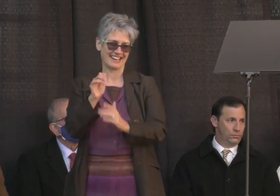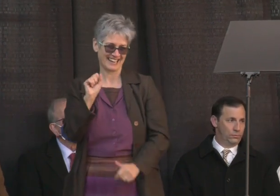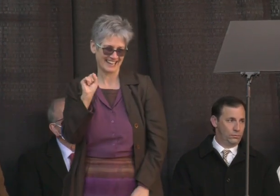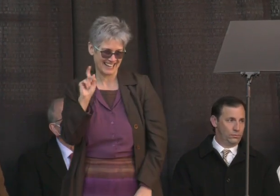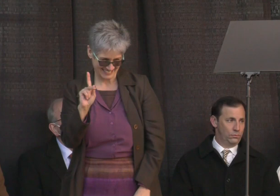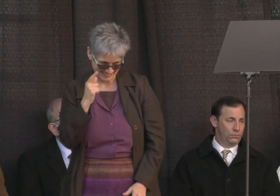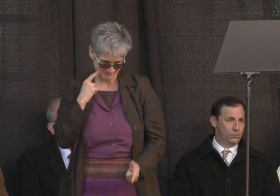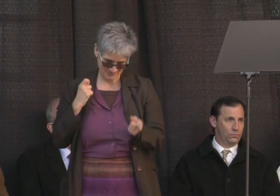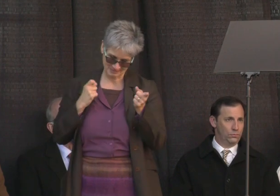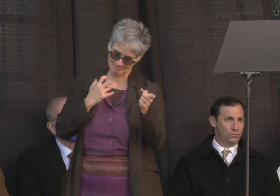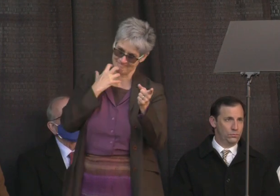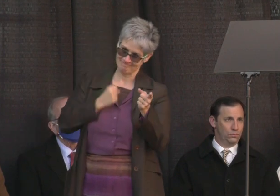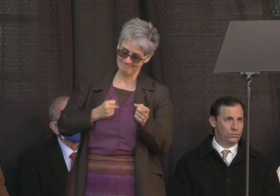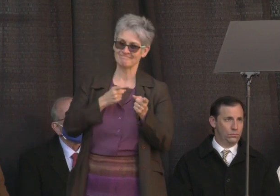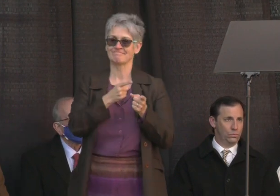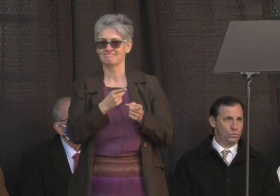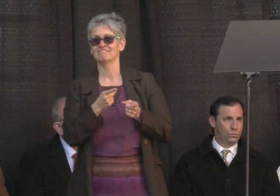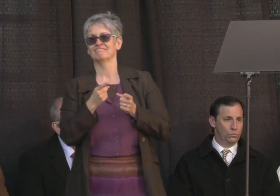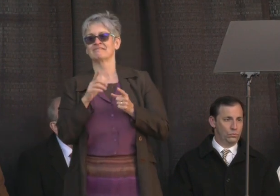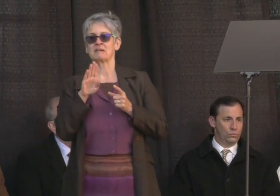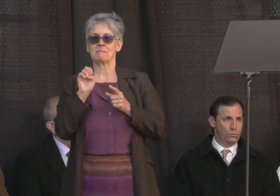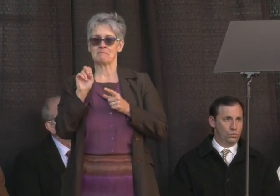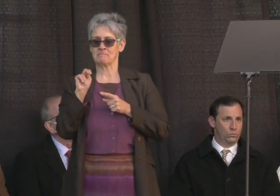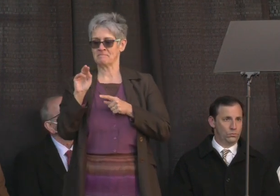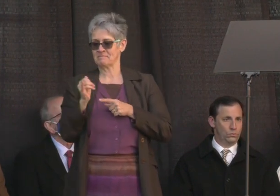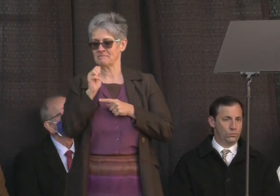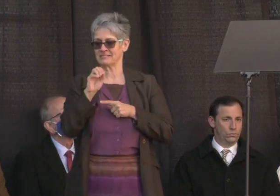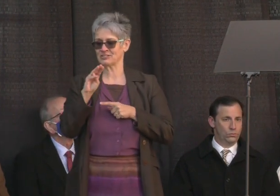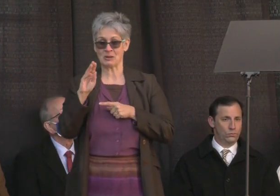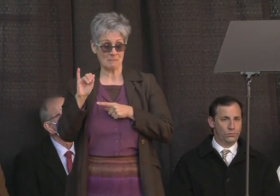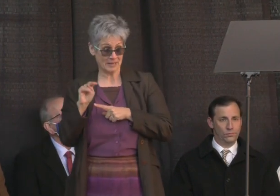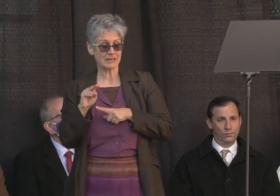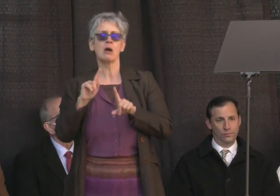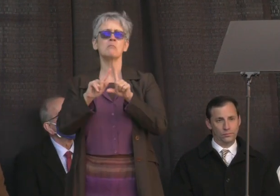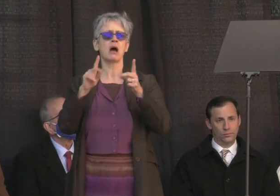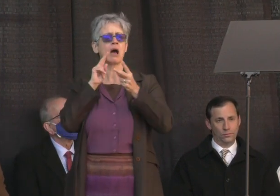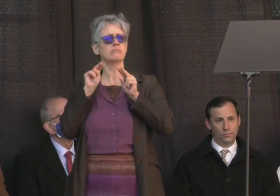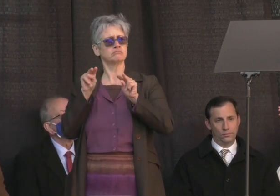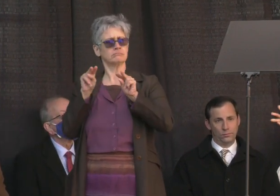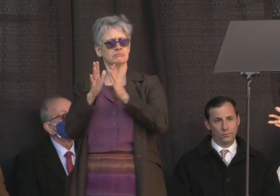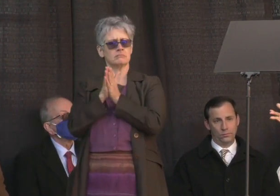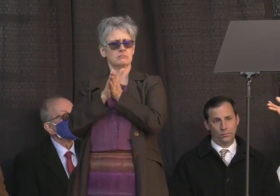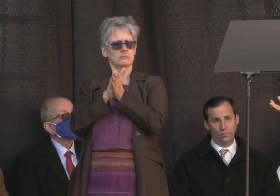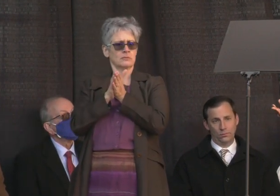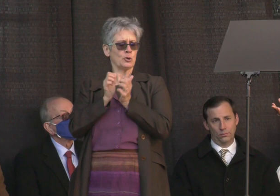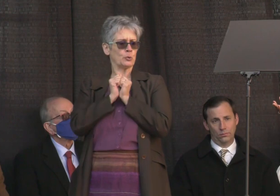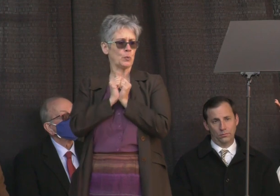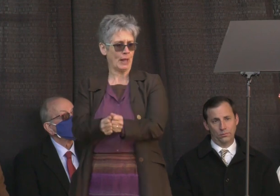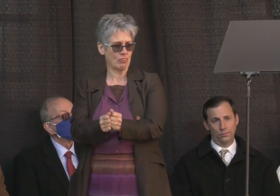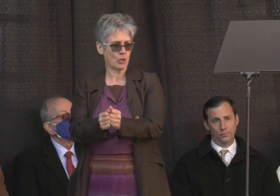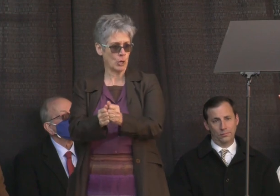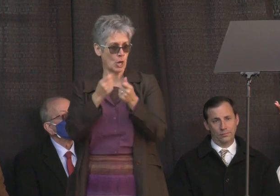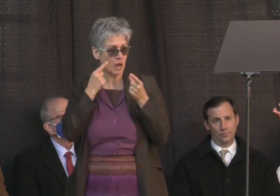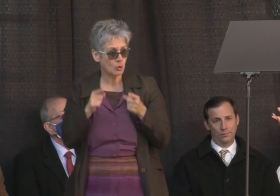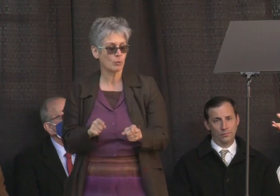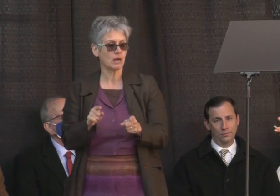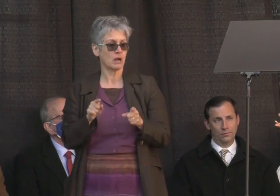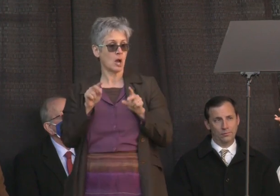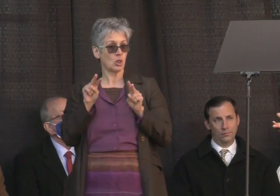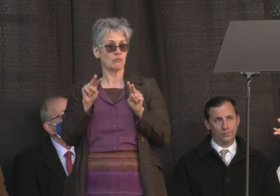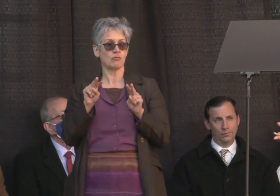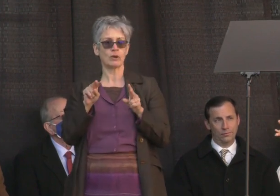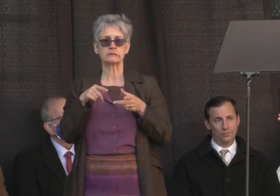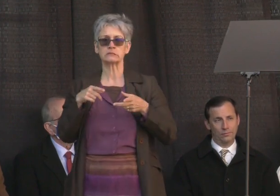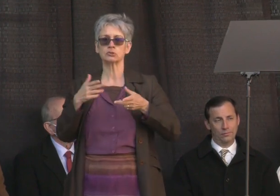looking forward to us being able to do the things that I know we can do together and the things that we agree on. I'm also looking forward to some great